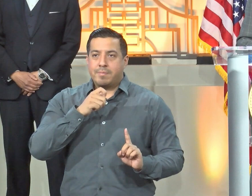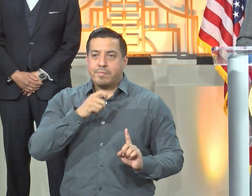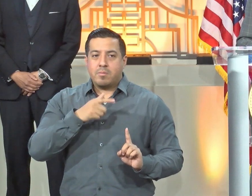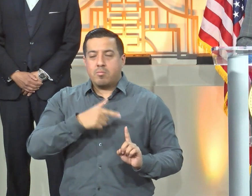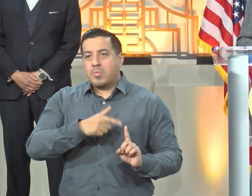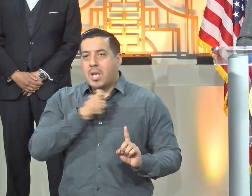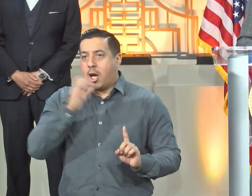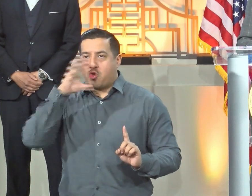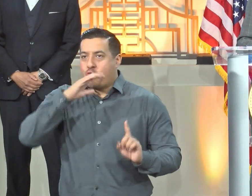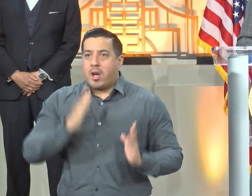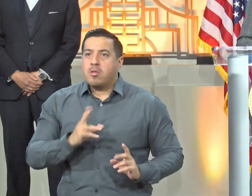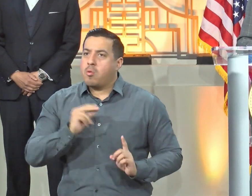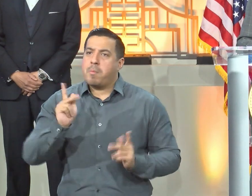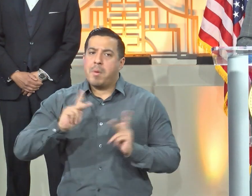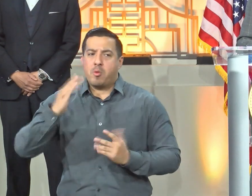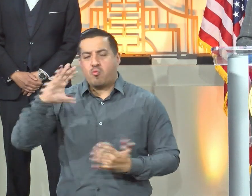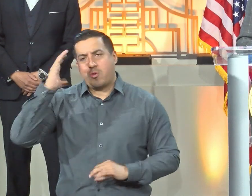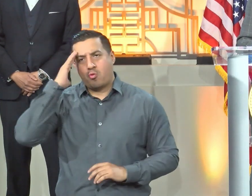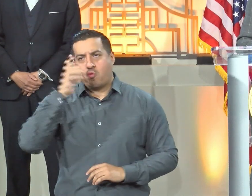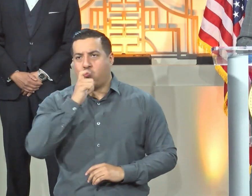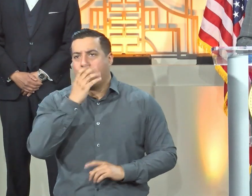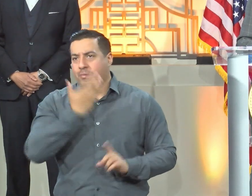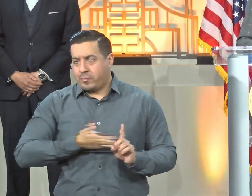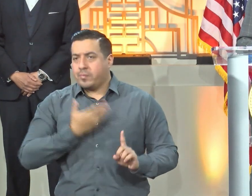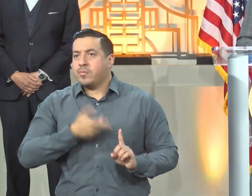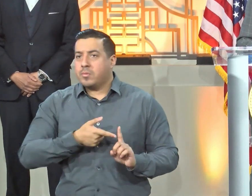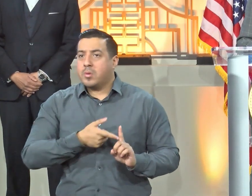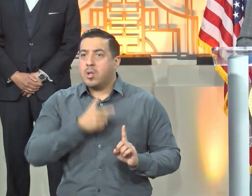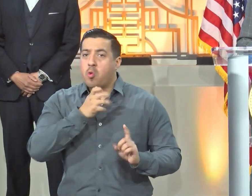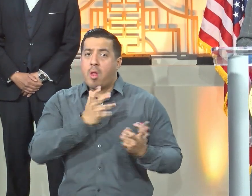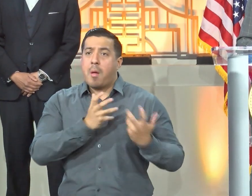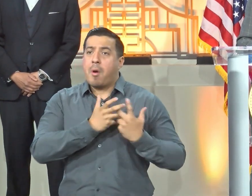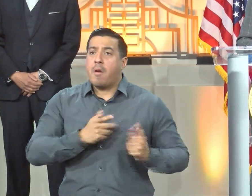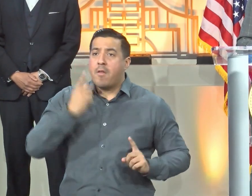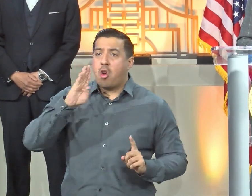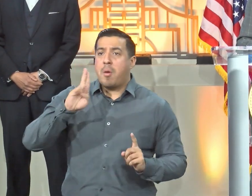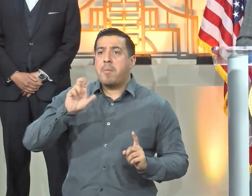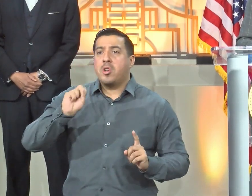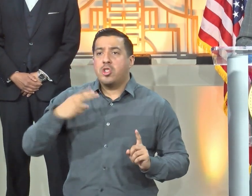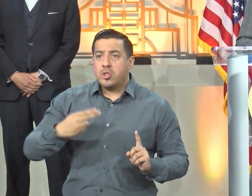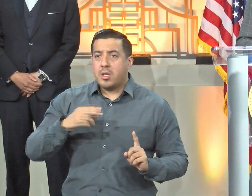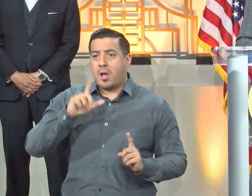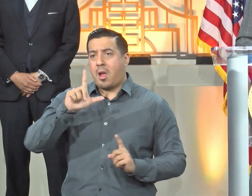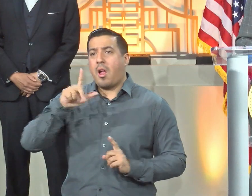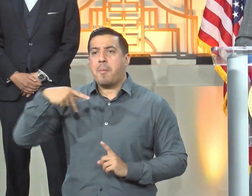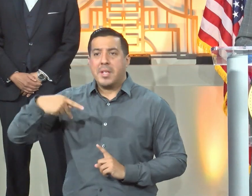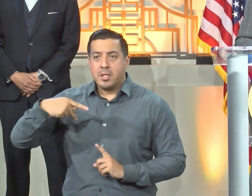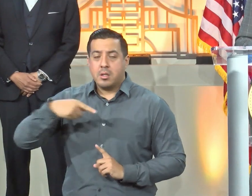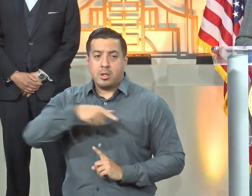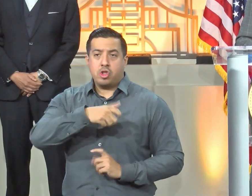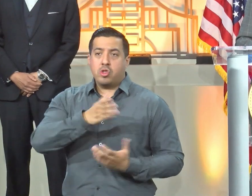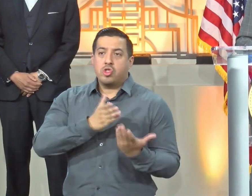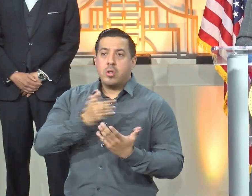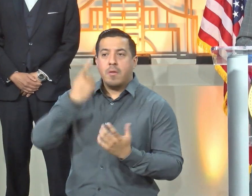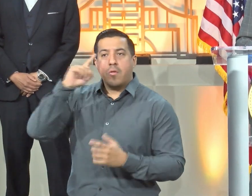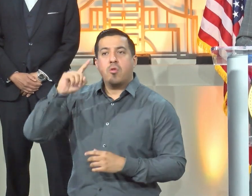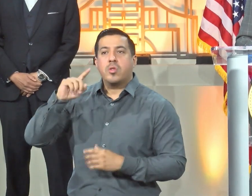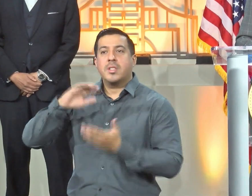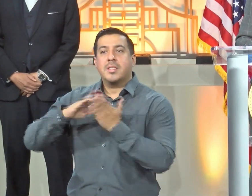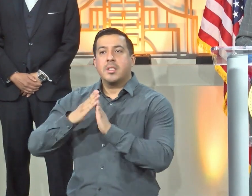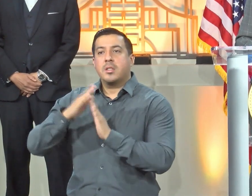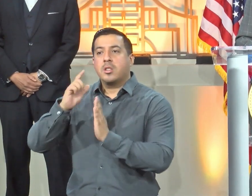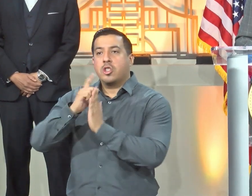city of Houston and to this city. He's currently as a partner of Husch Blackwell LLP. He served as city attorney